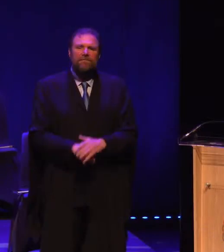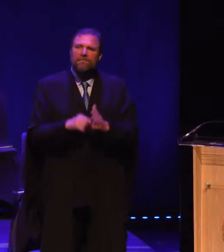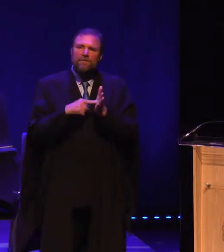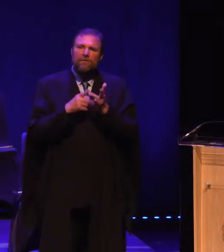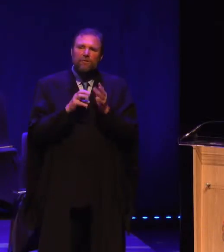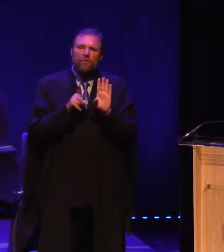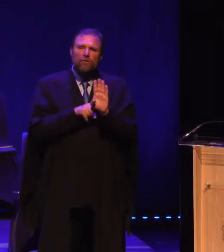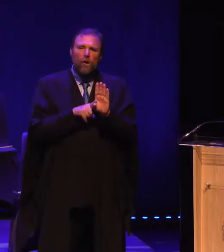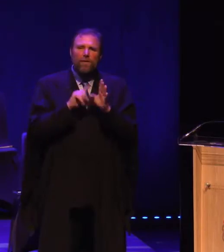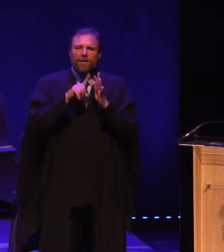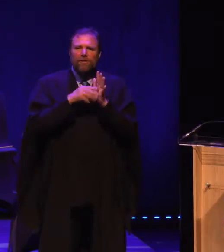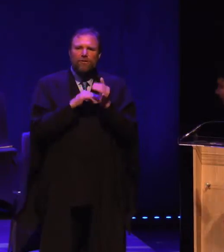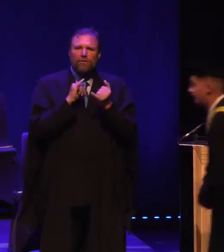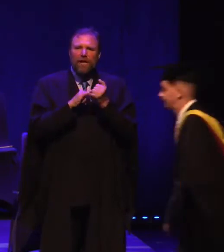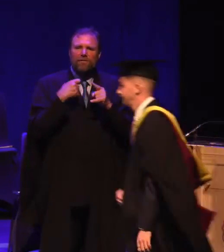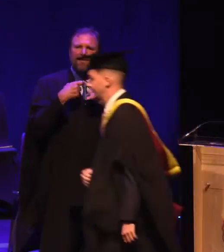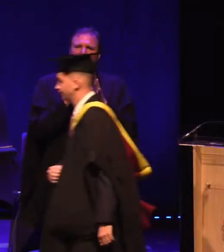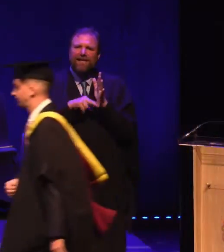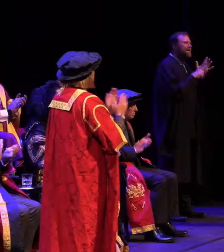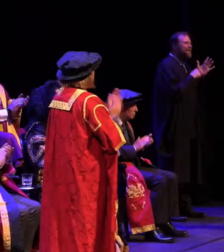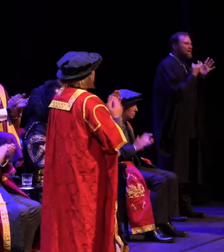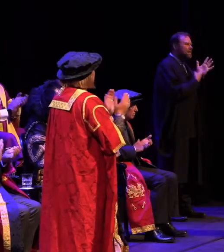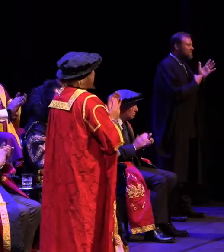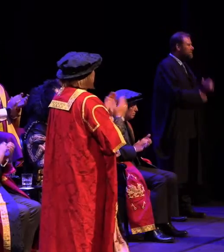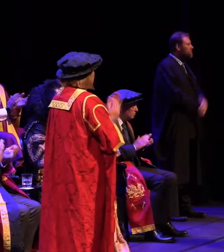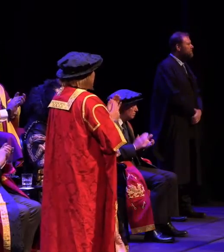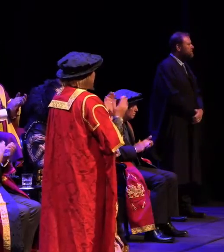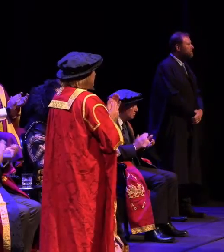Toby James Kinnerly.